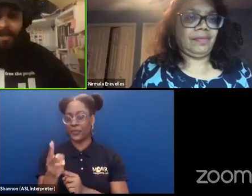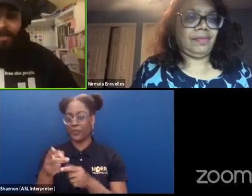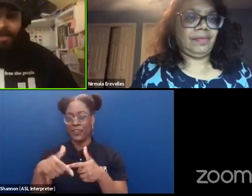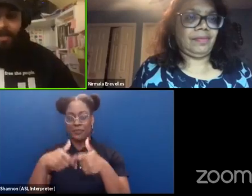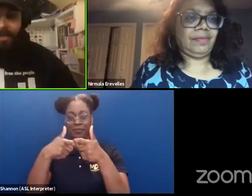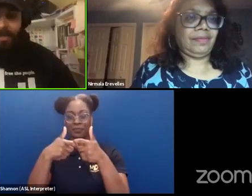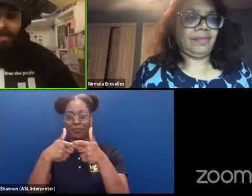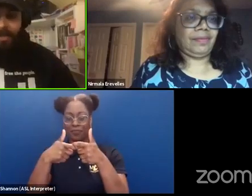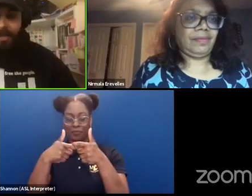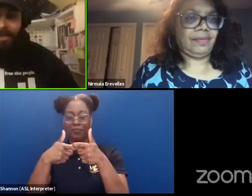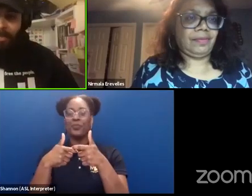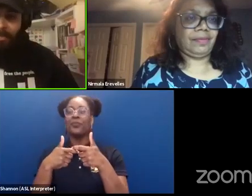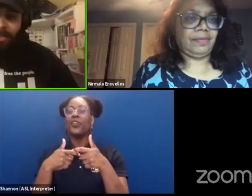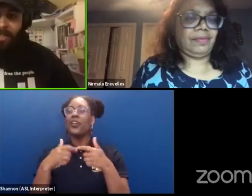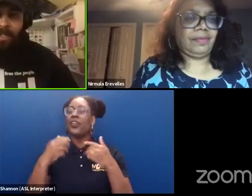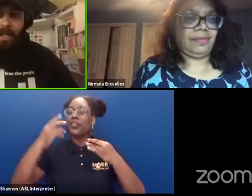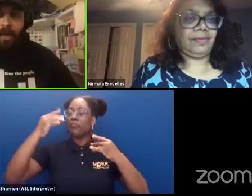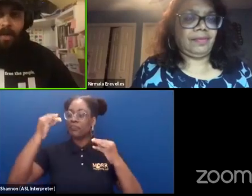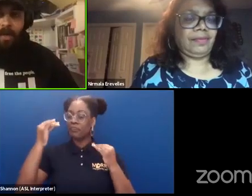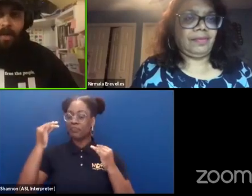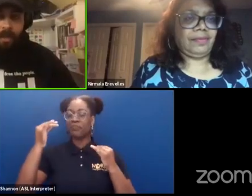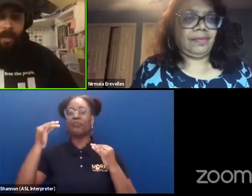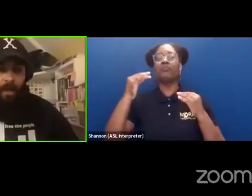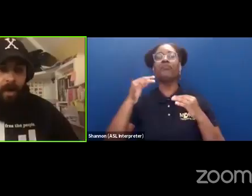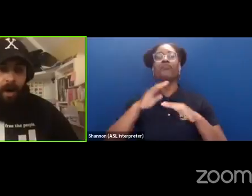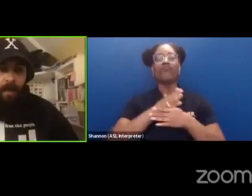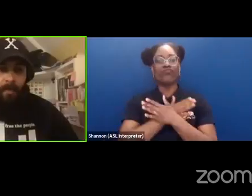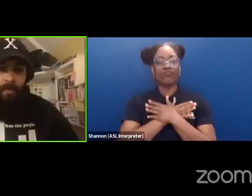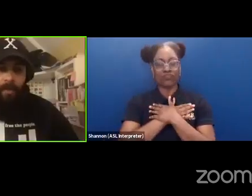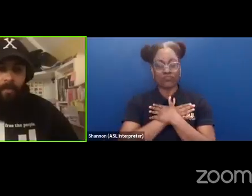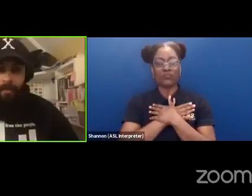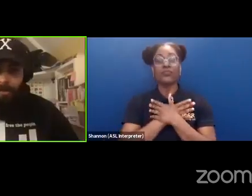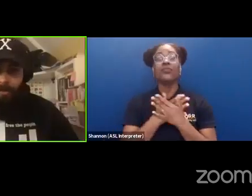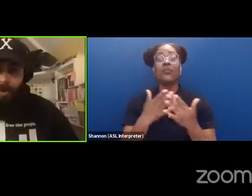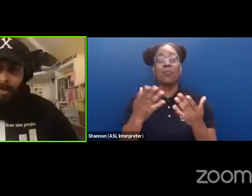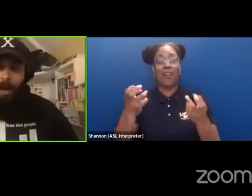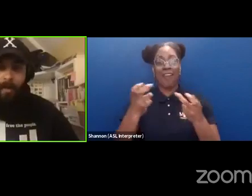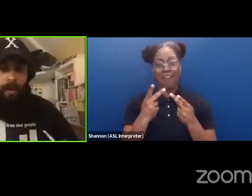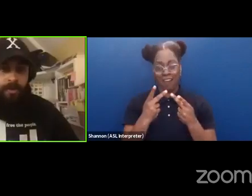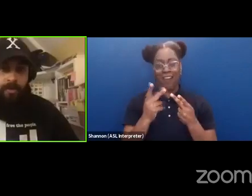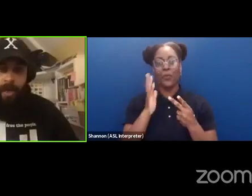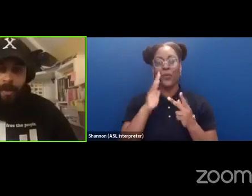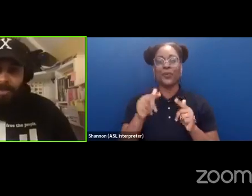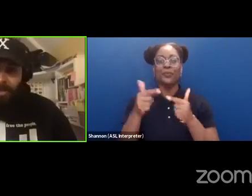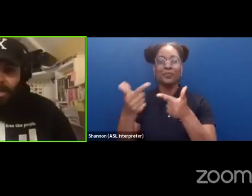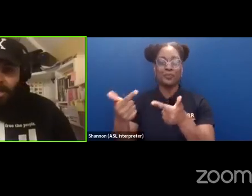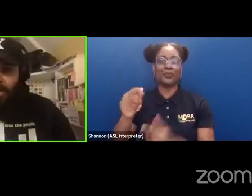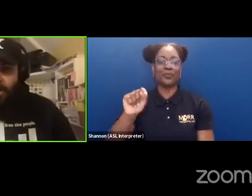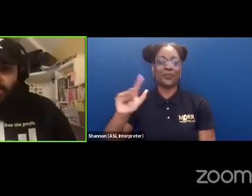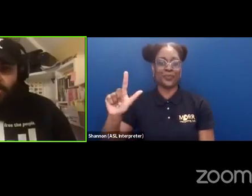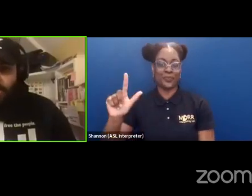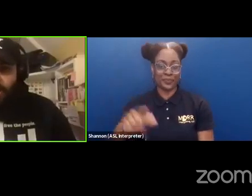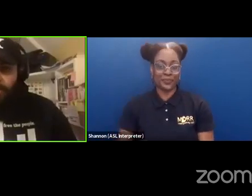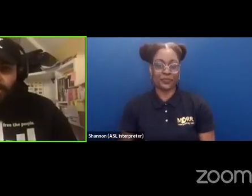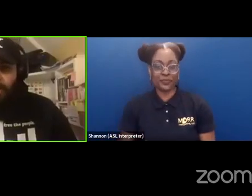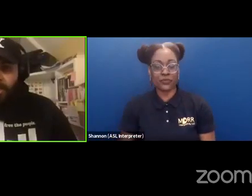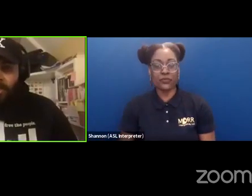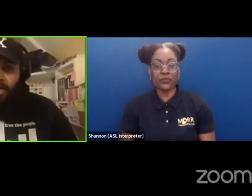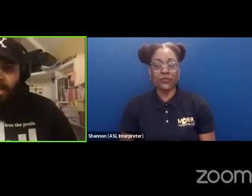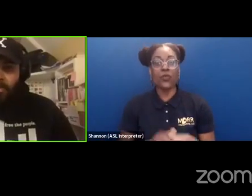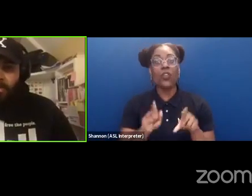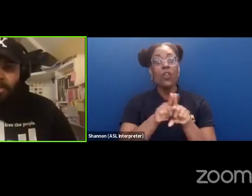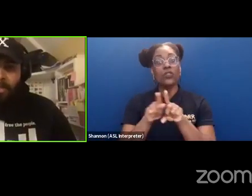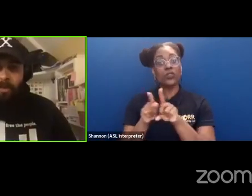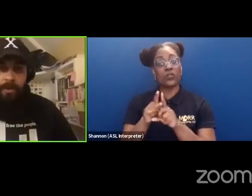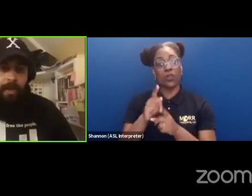to process, and then we'll come back and TL will speak for a little while. I've also dropped just a couple of links,